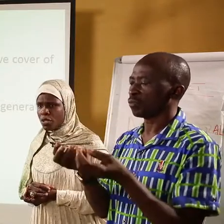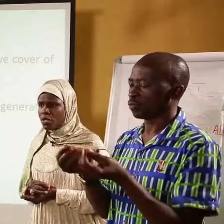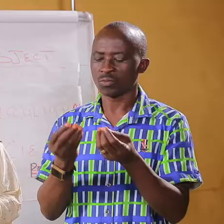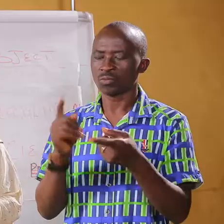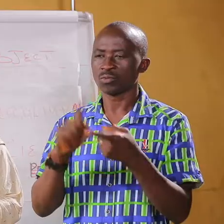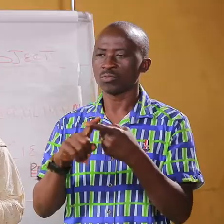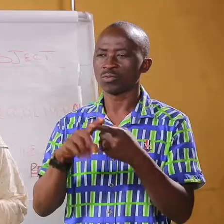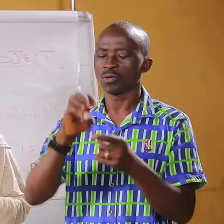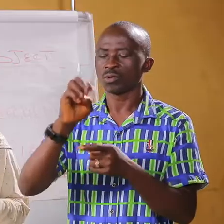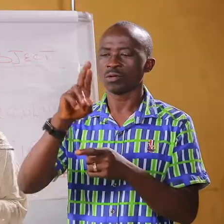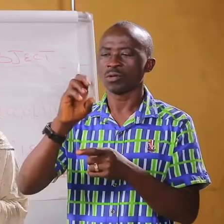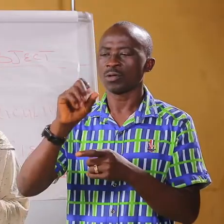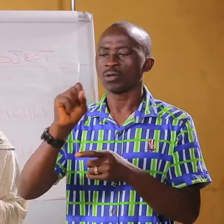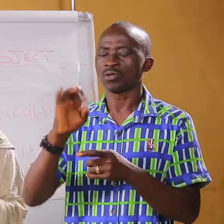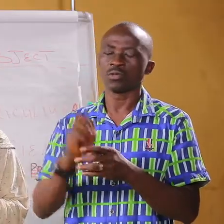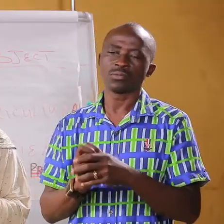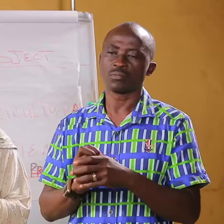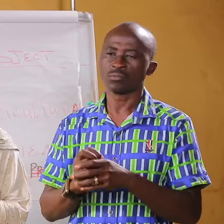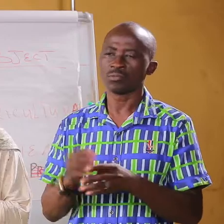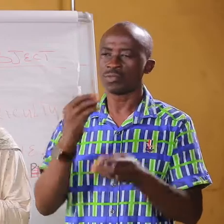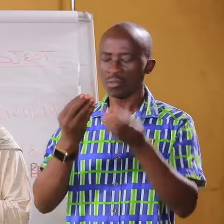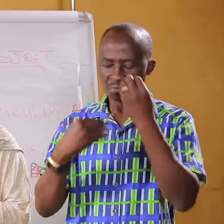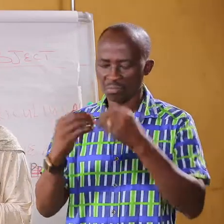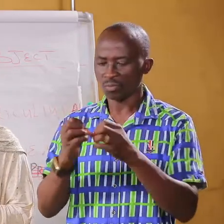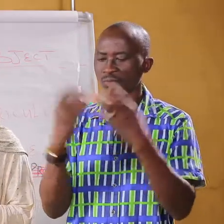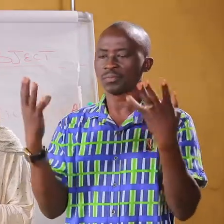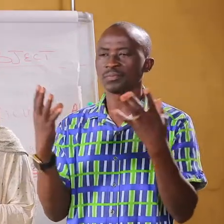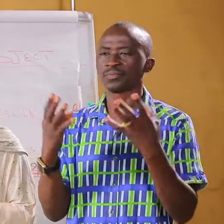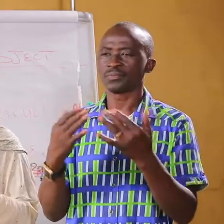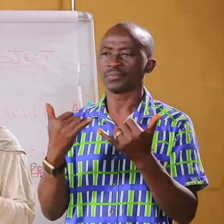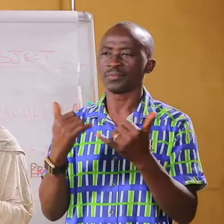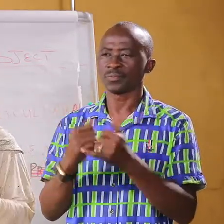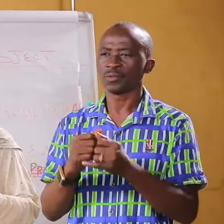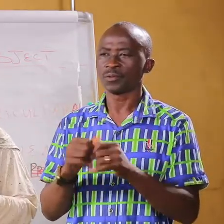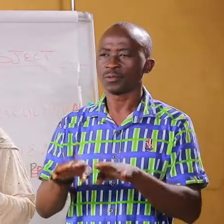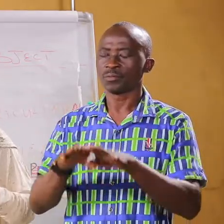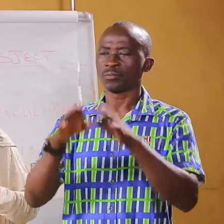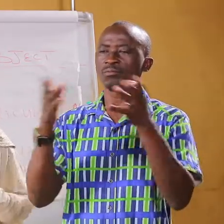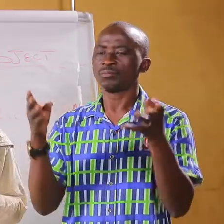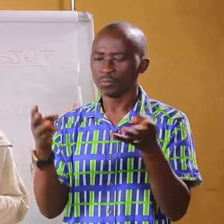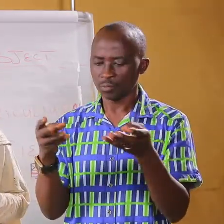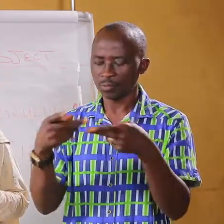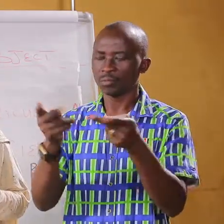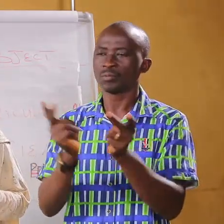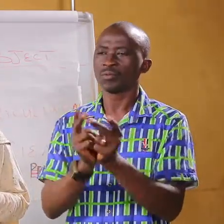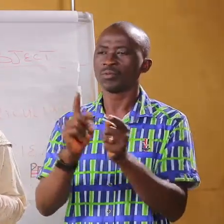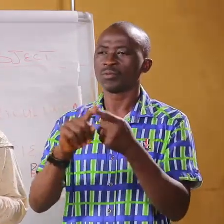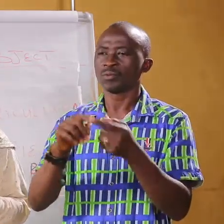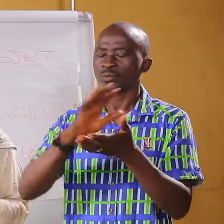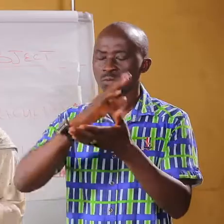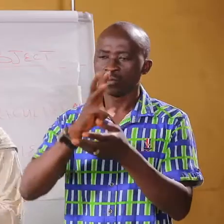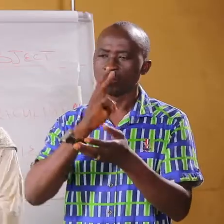erosion. They have overgrazed, so they now what? They can expose the soil